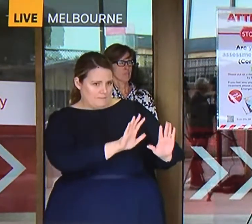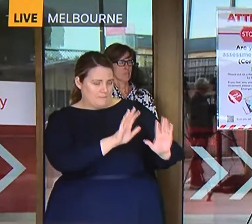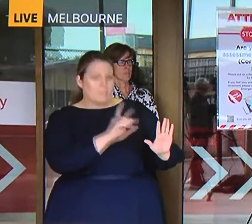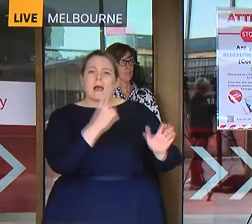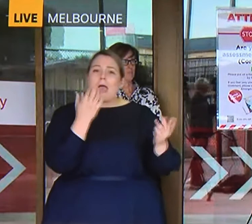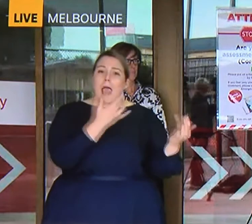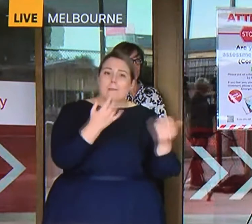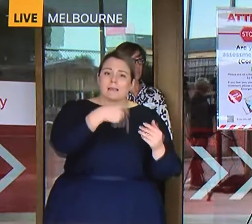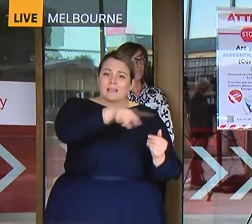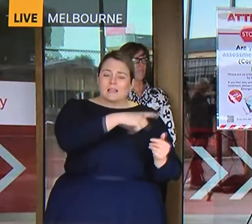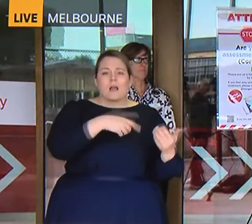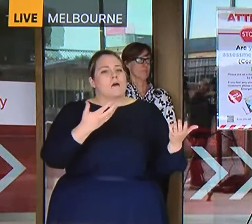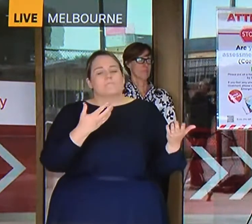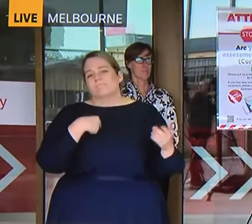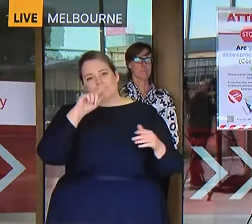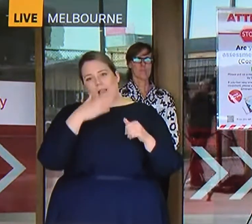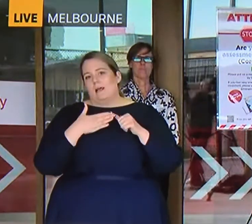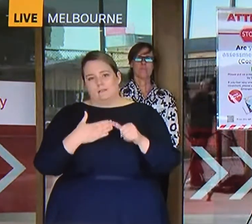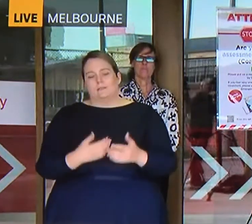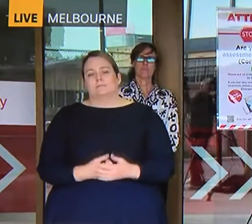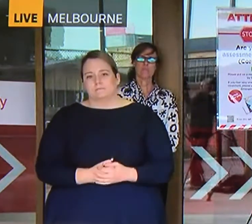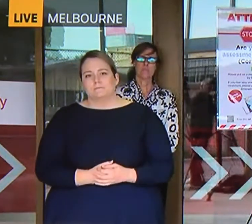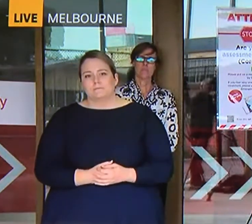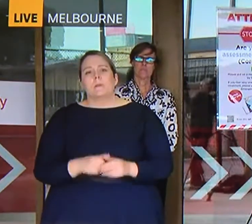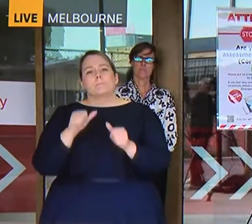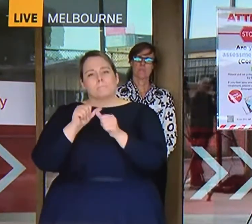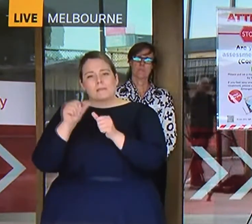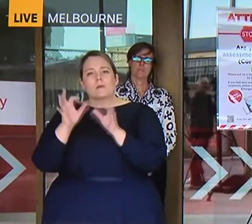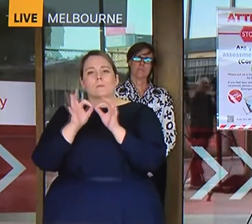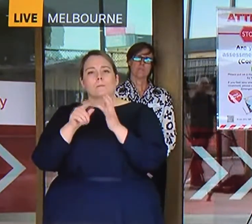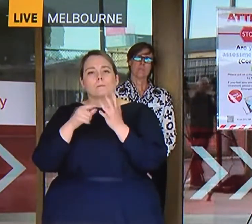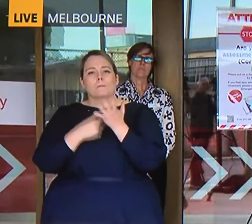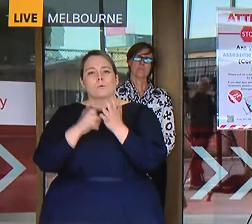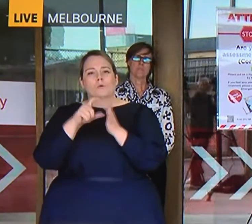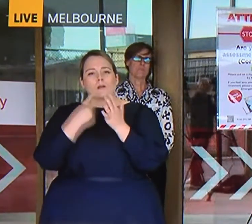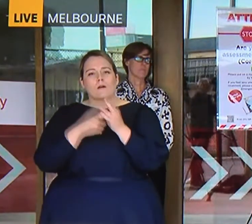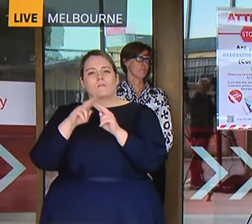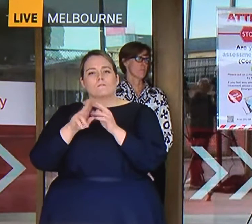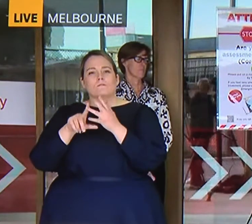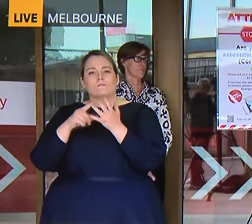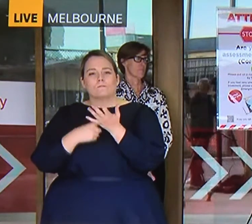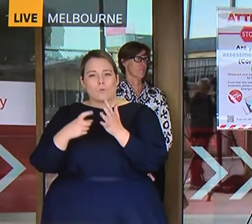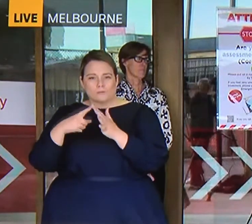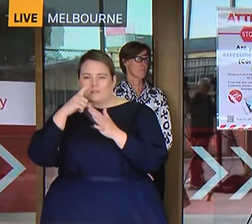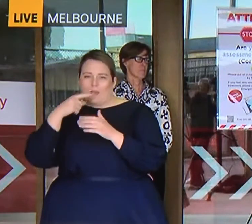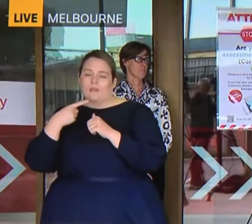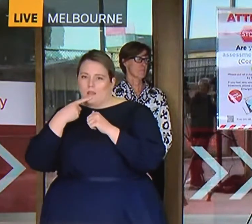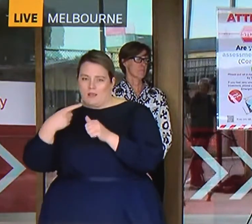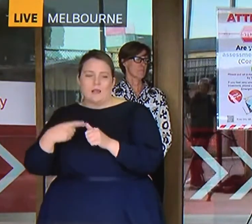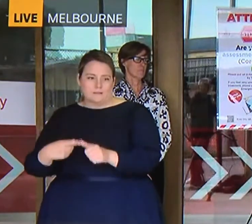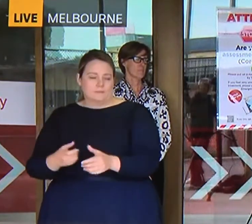numbers, however, I'll respectfully refer that to Border Force, which will have those details. Then I